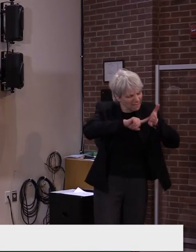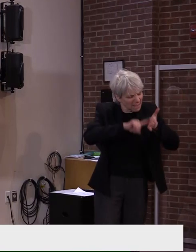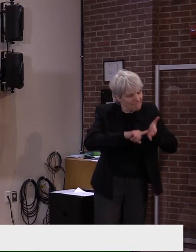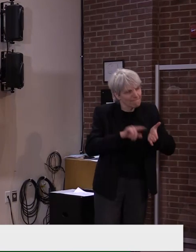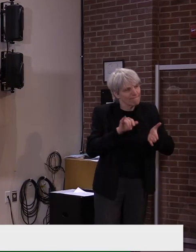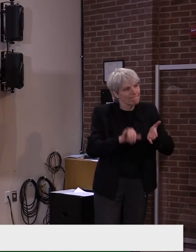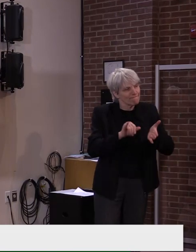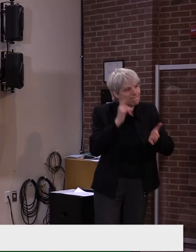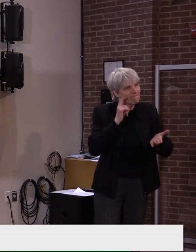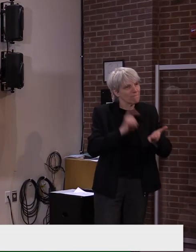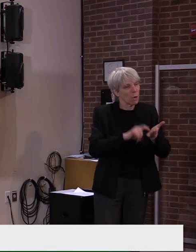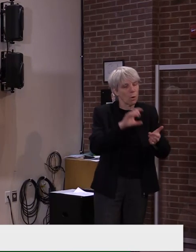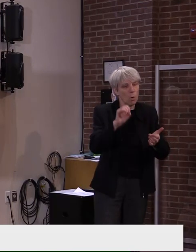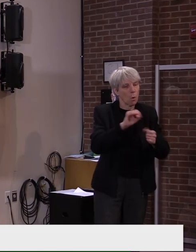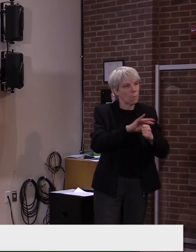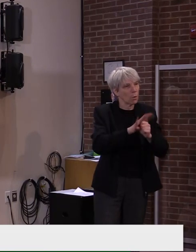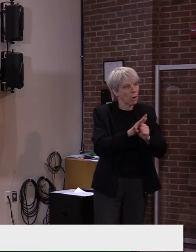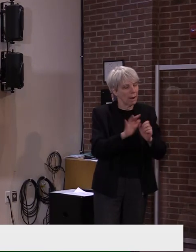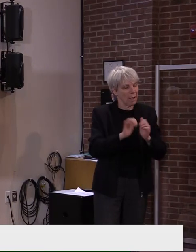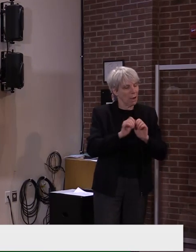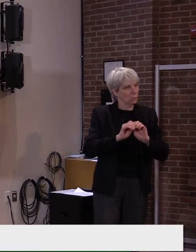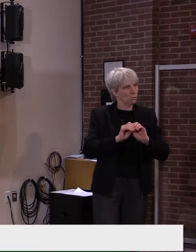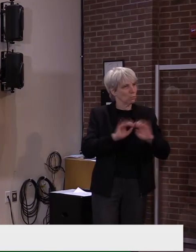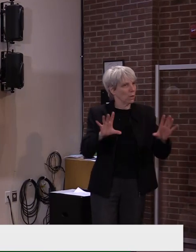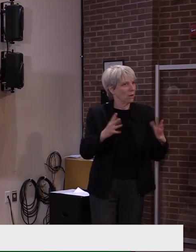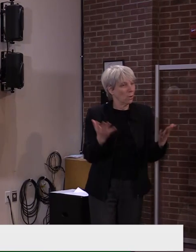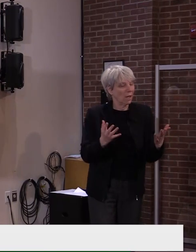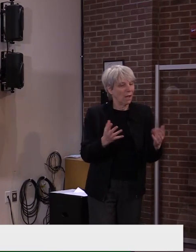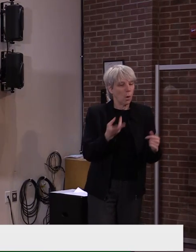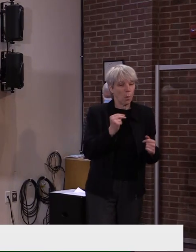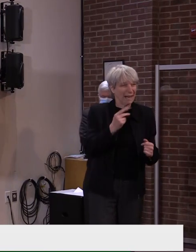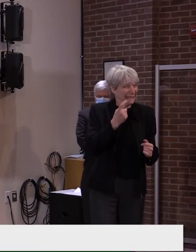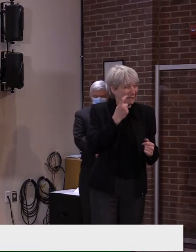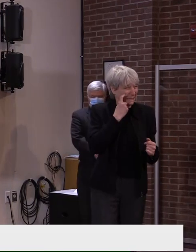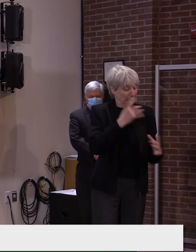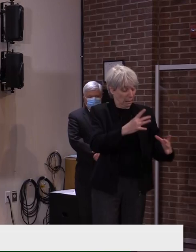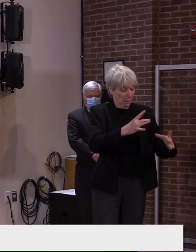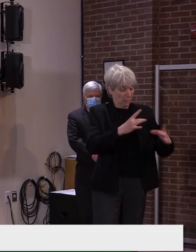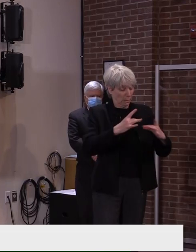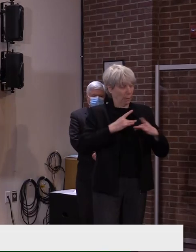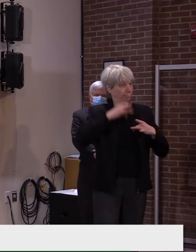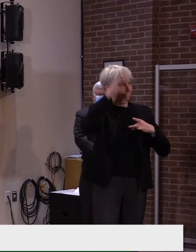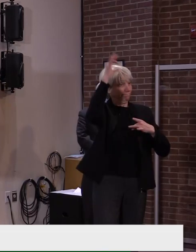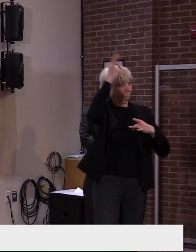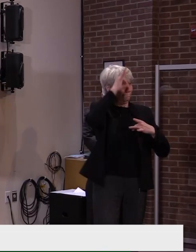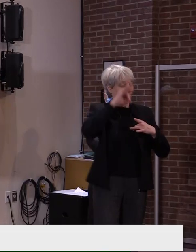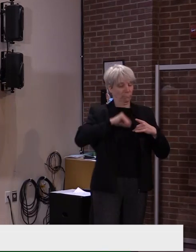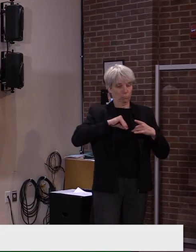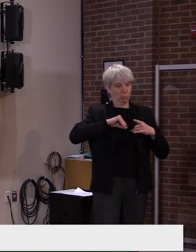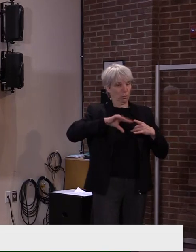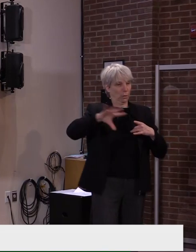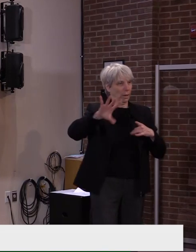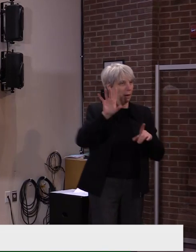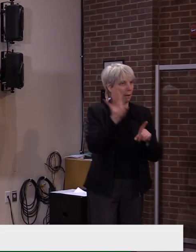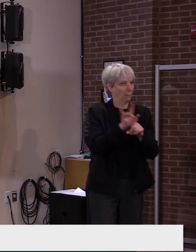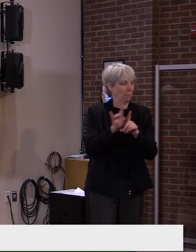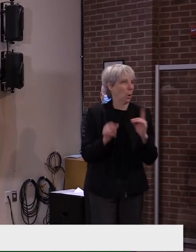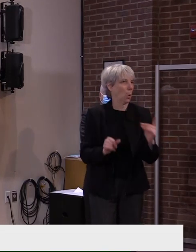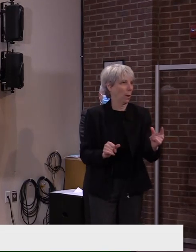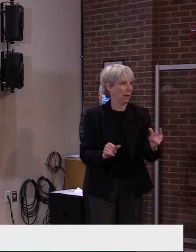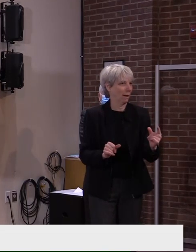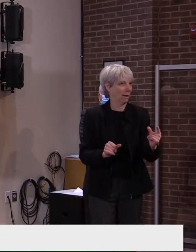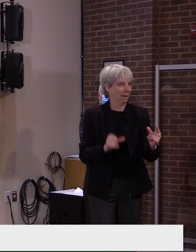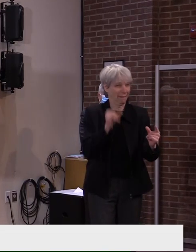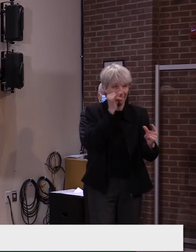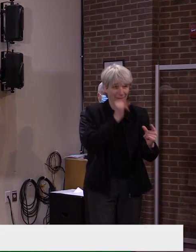most transmission of the Omicron variant occurs earlier on after exposure, generally within 1 to 2 days before